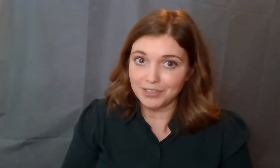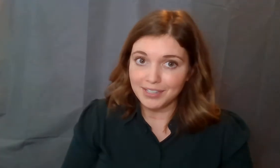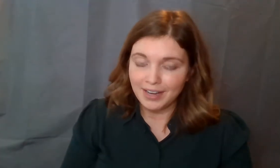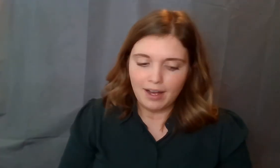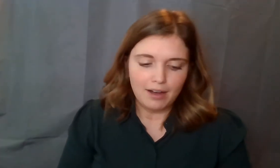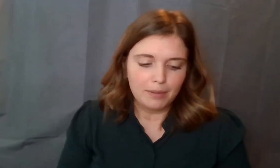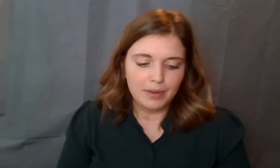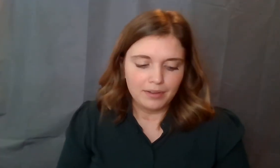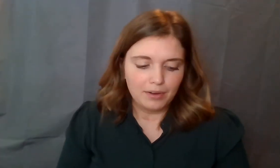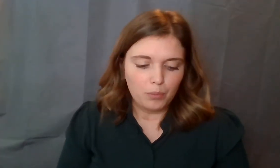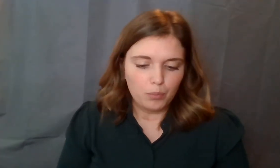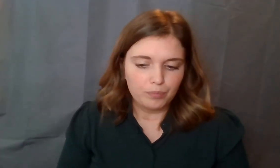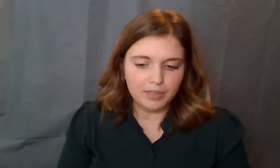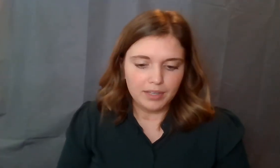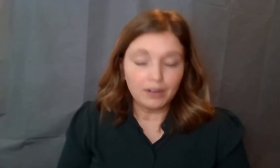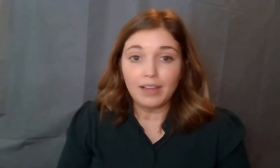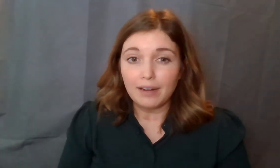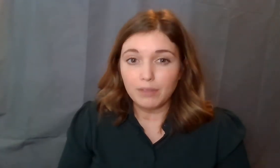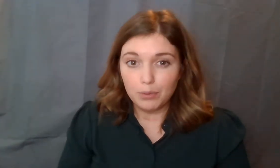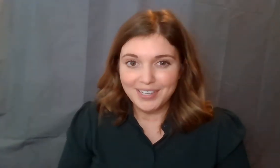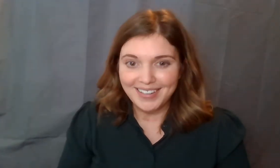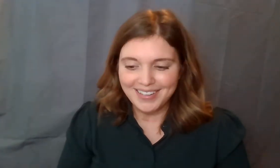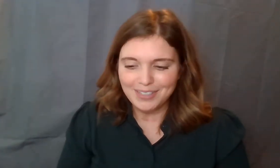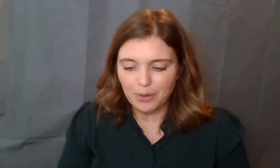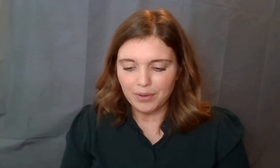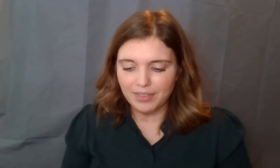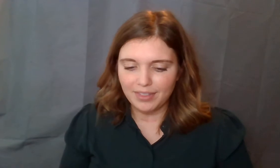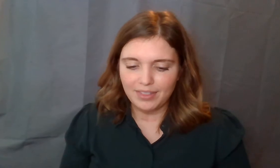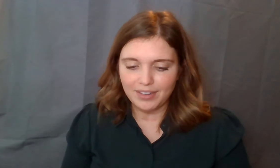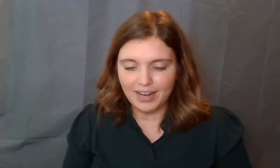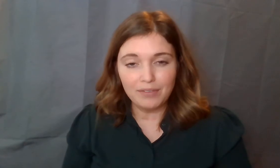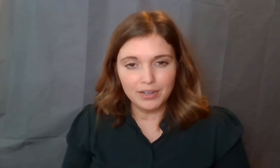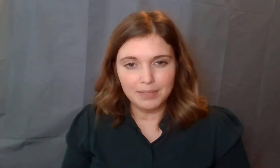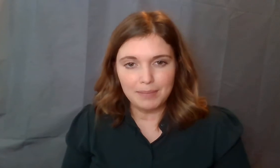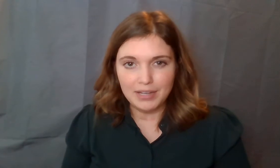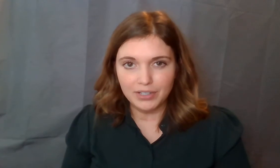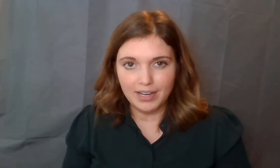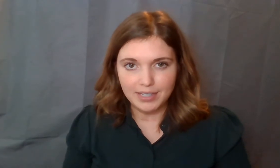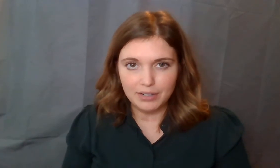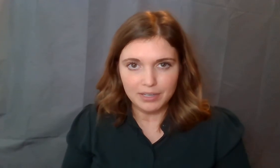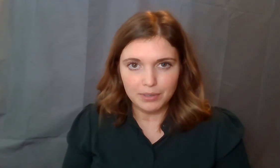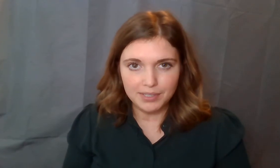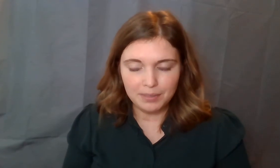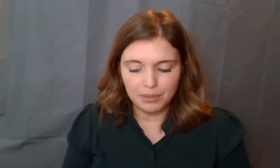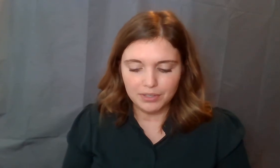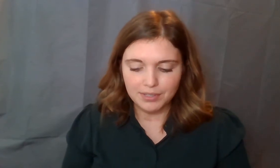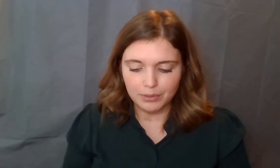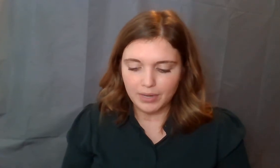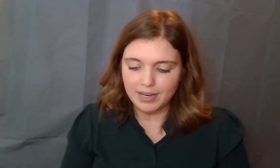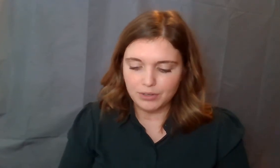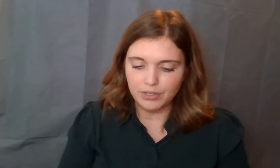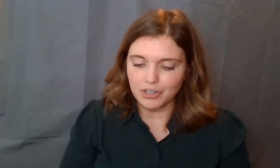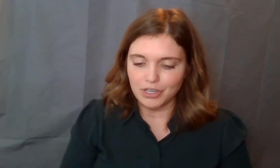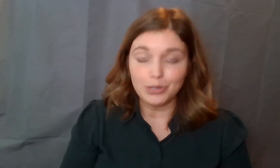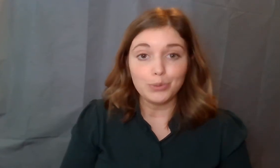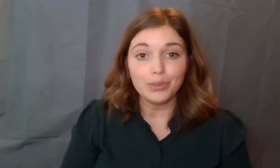markers. There are a lot of those, and so they're kind of hard to master as a hearing person, but this is a great introduction to